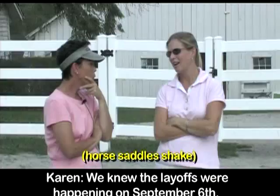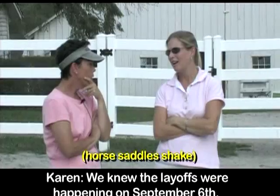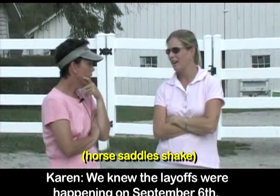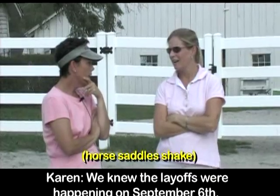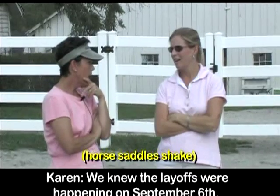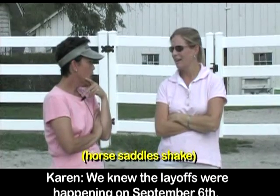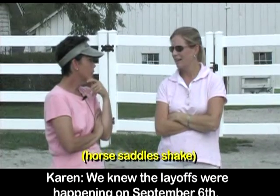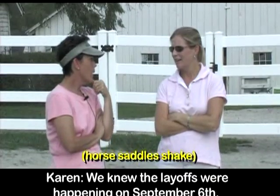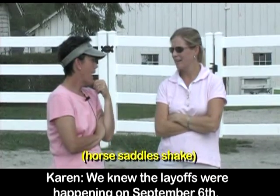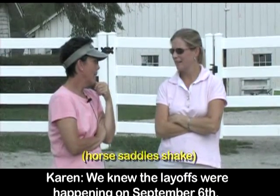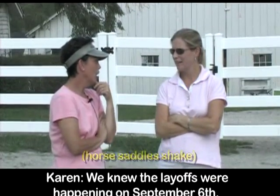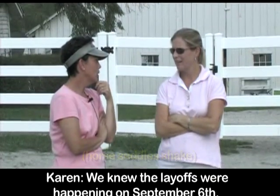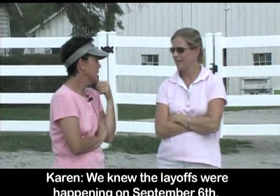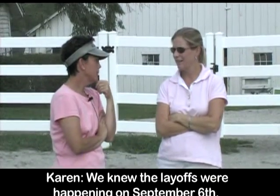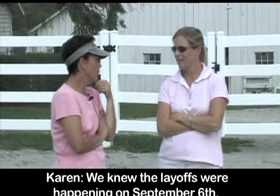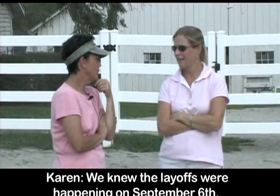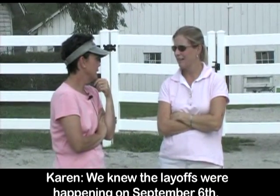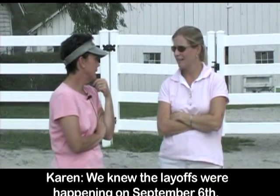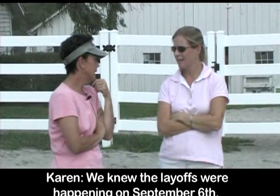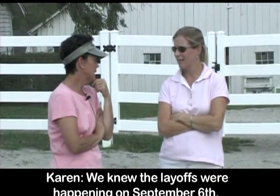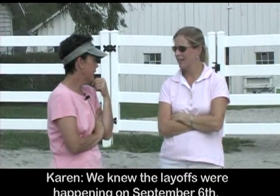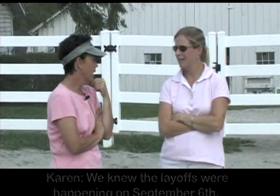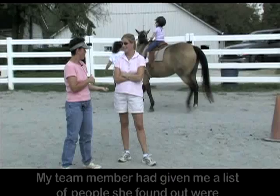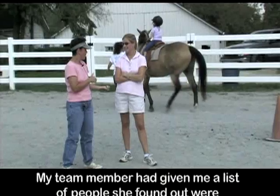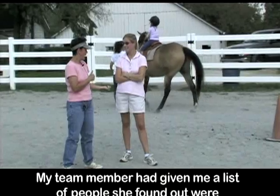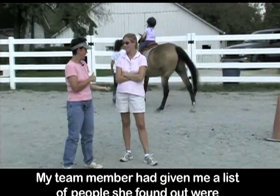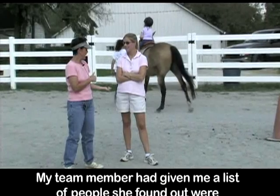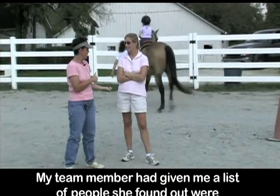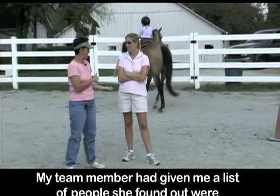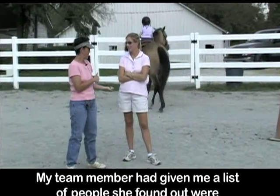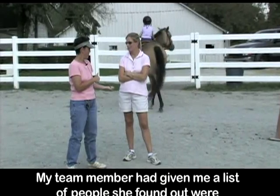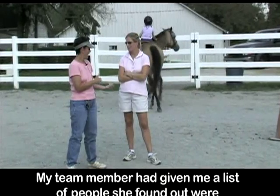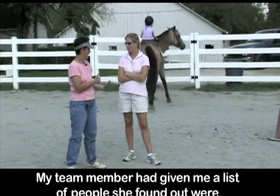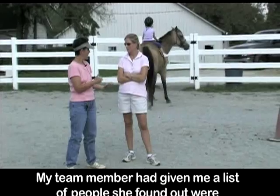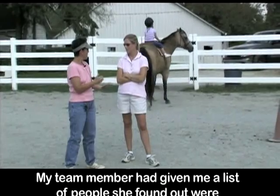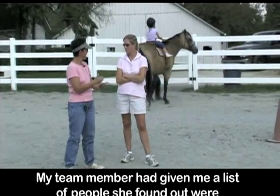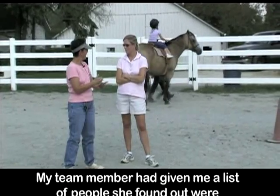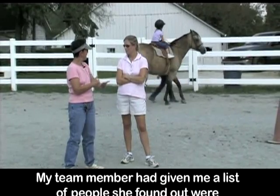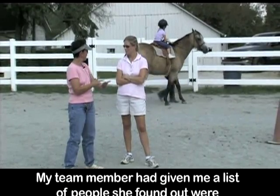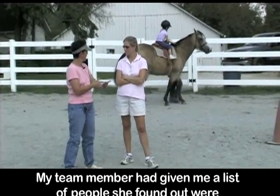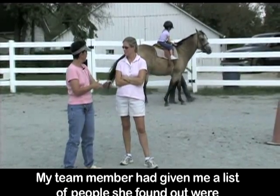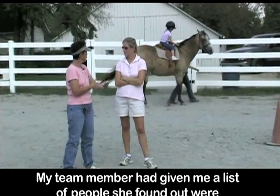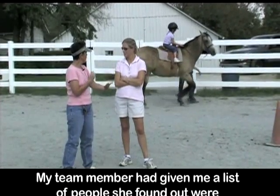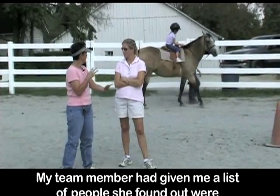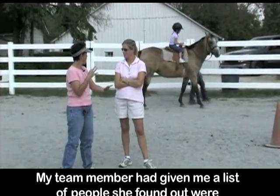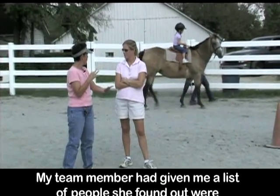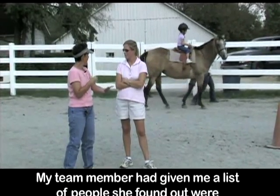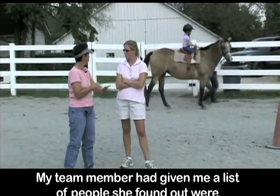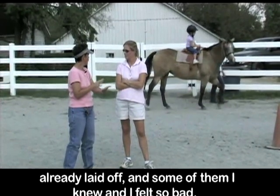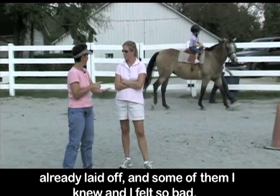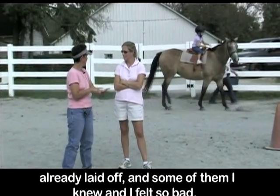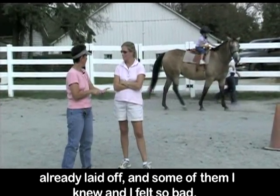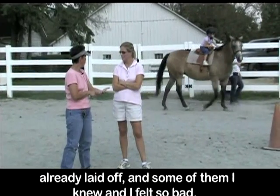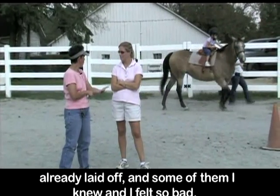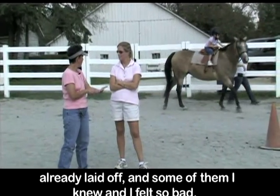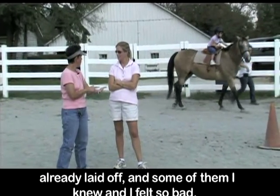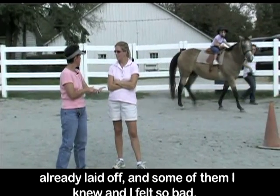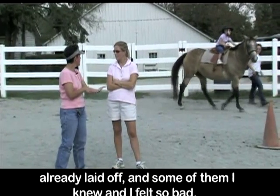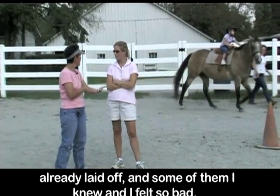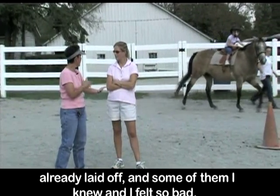the layoffs were happening on September 6th. My team member had given me a list of people that she found out were already laid off, and some of them I